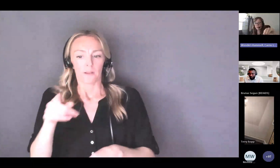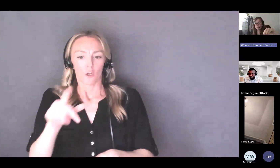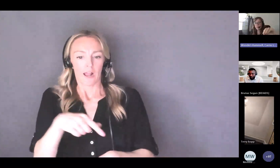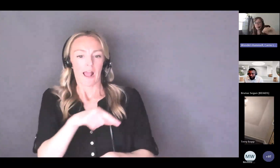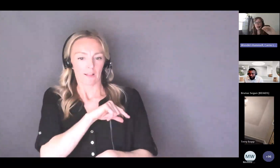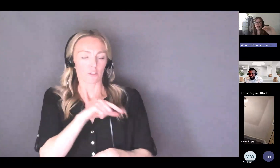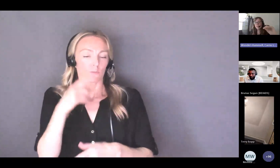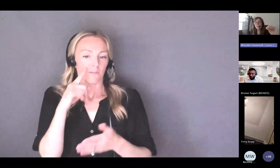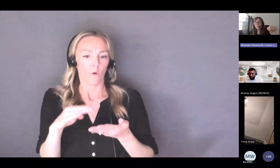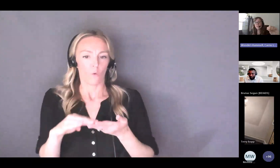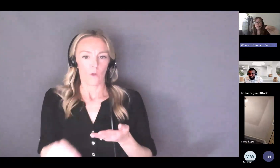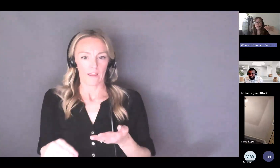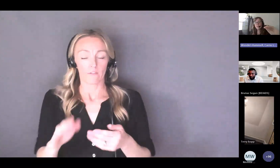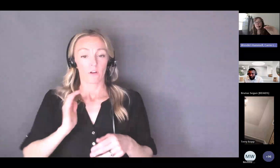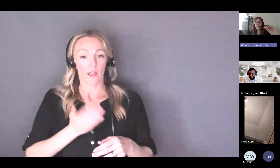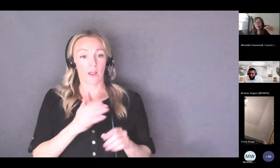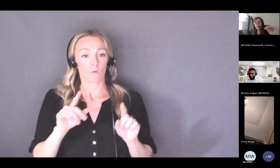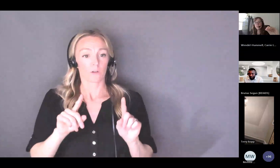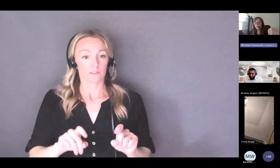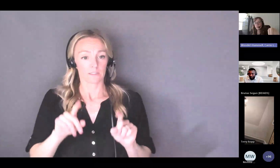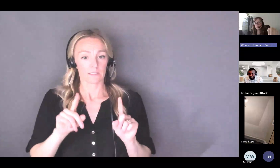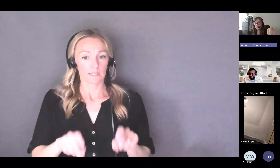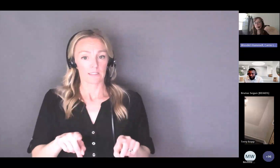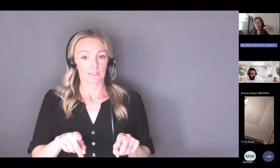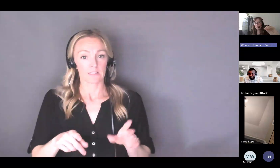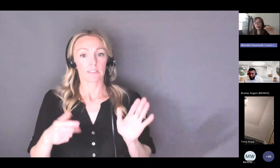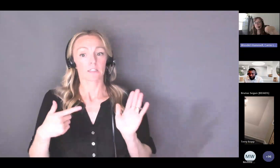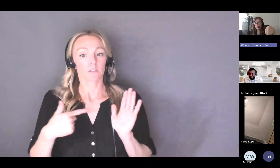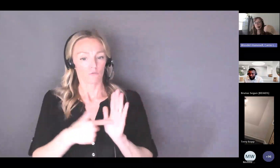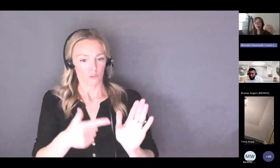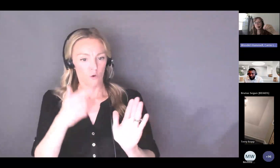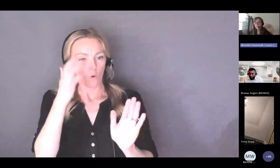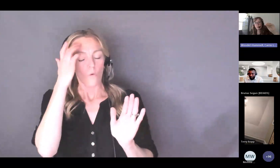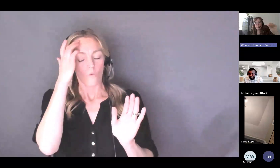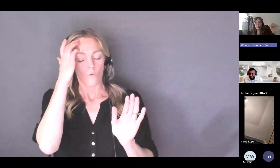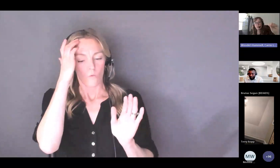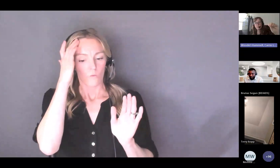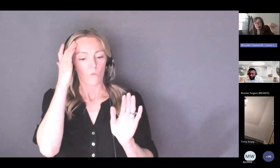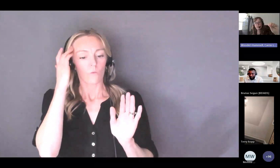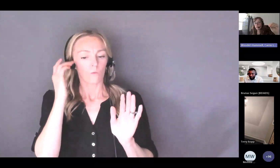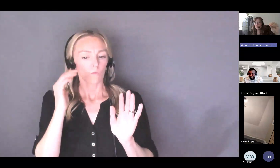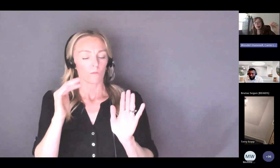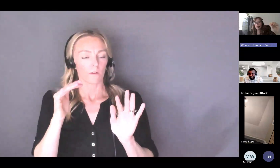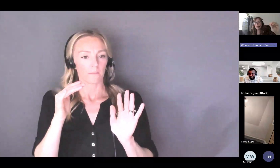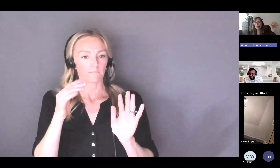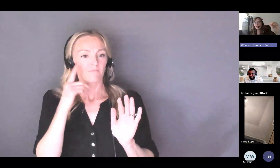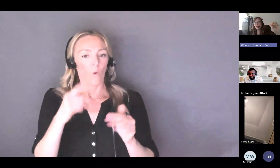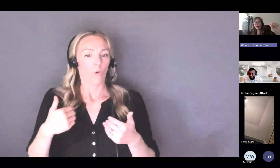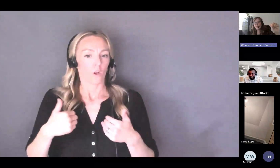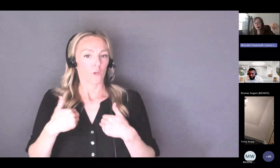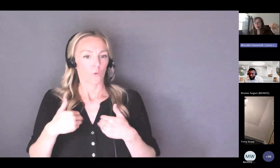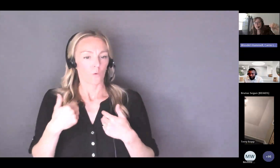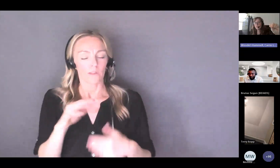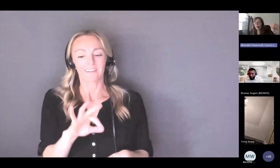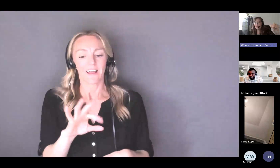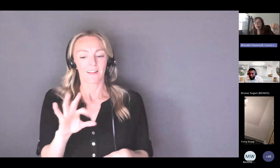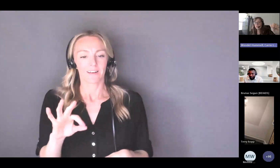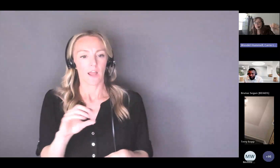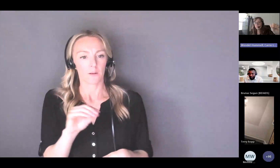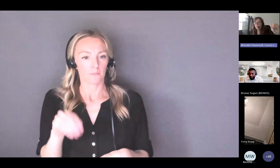the waiver. Our testing showed that it was for youth that we got a